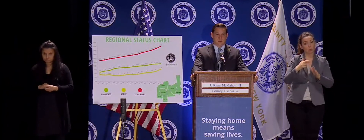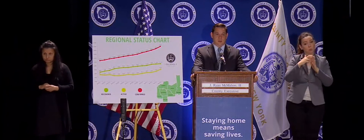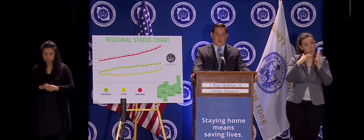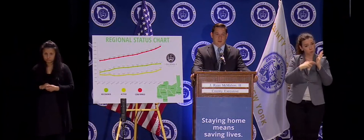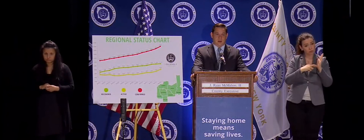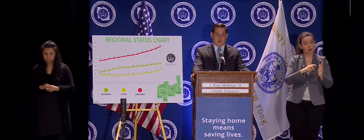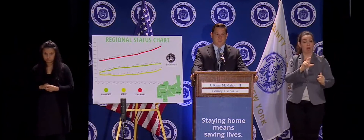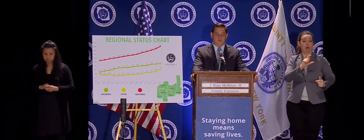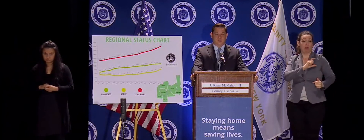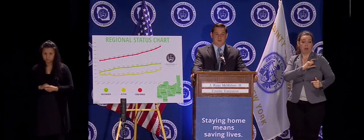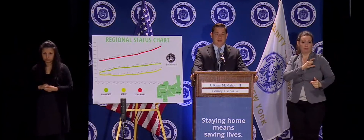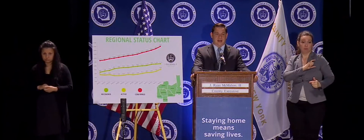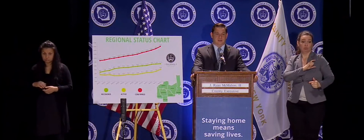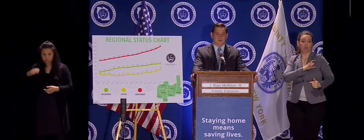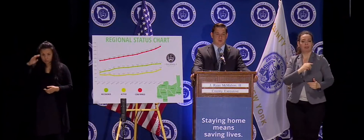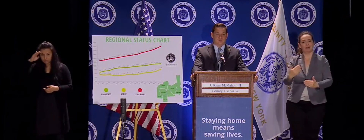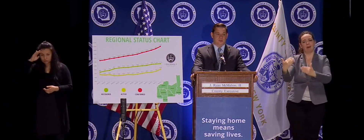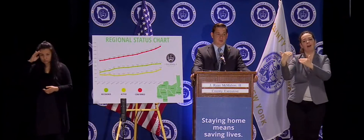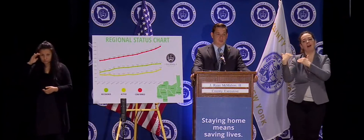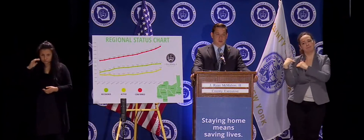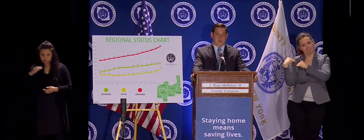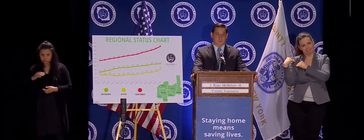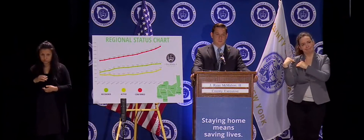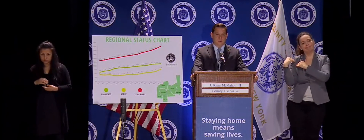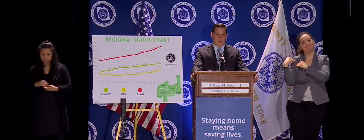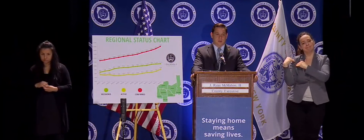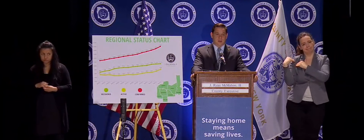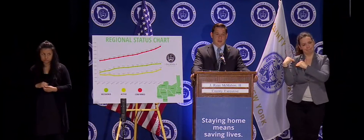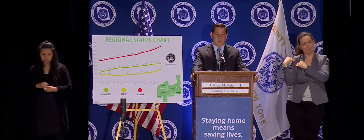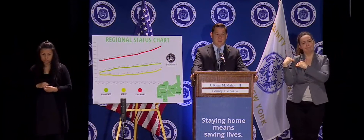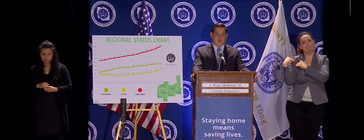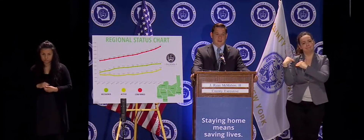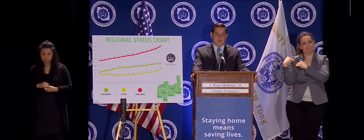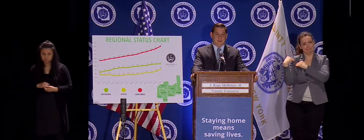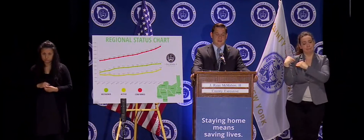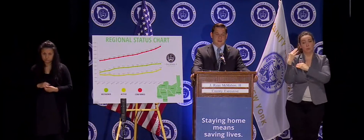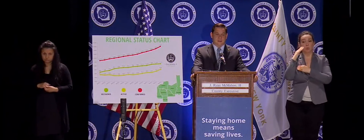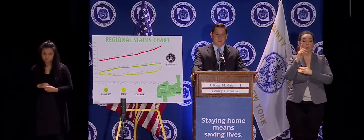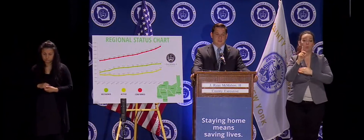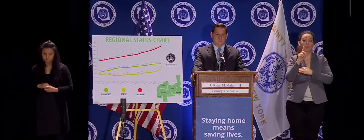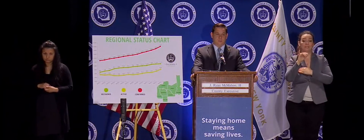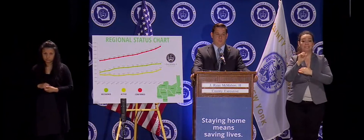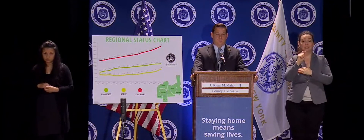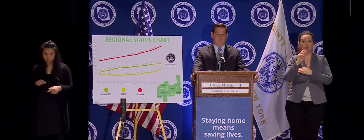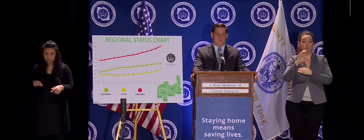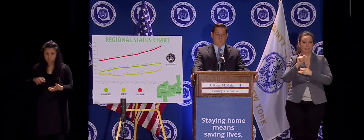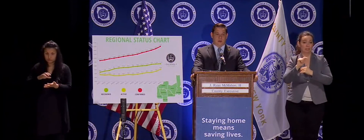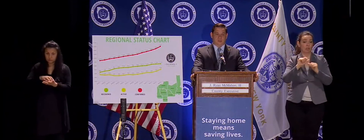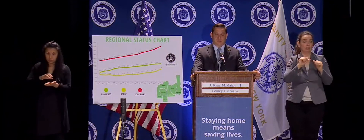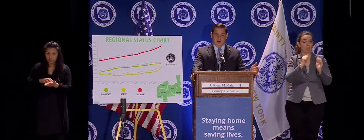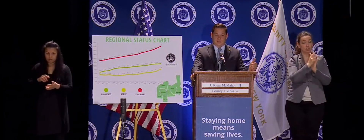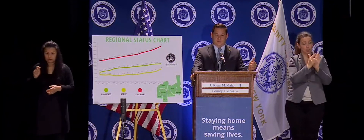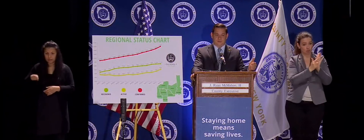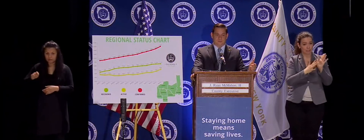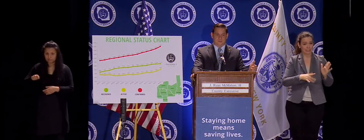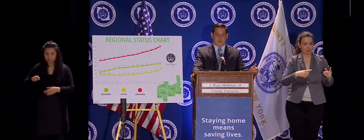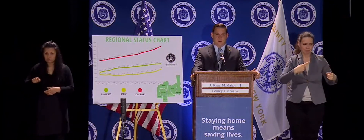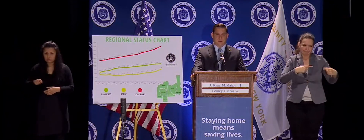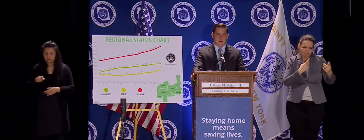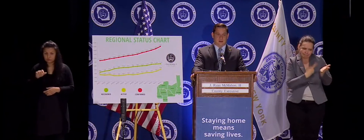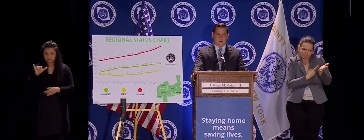agencies have received guidance from the district attorney and the elected